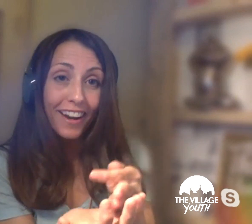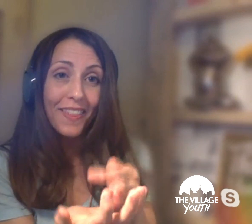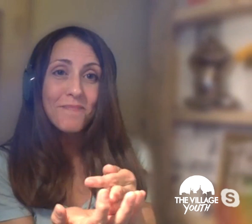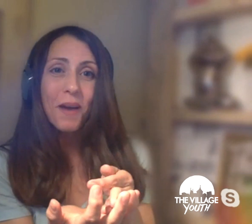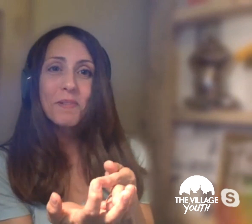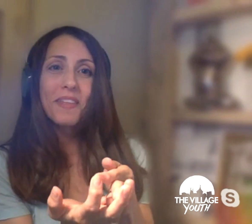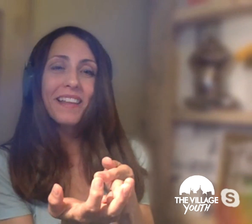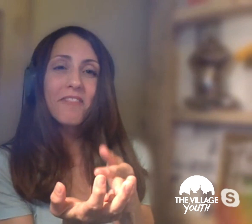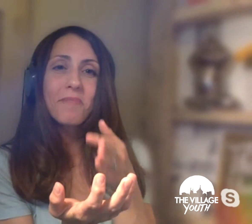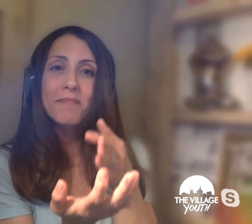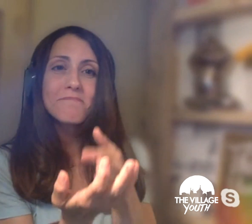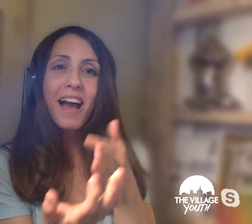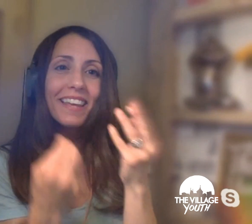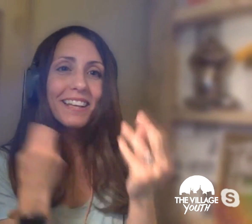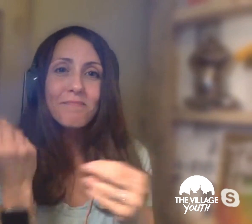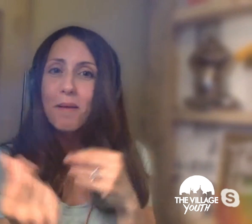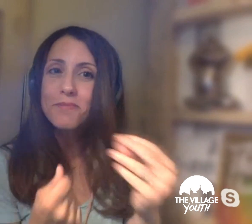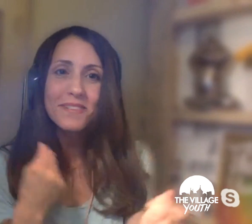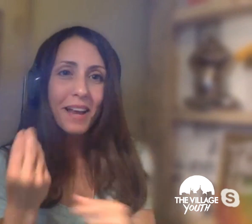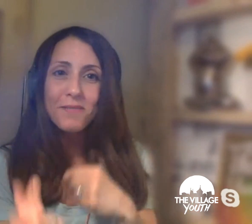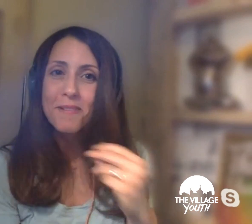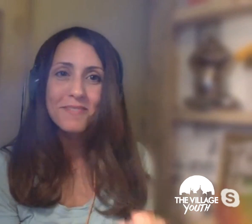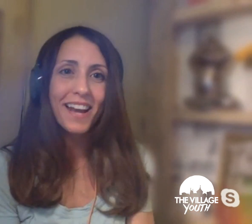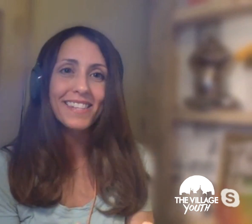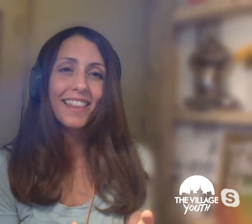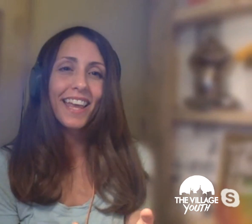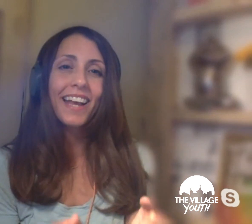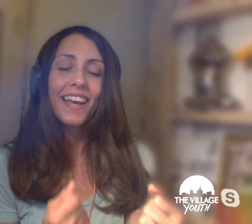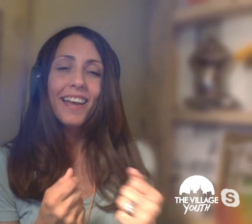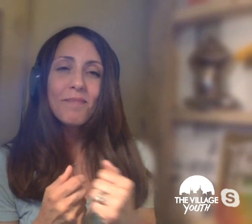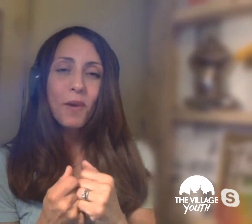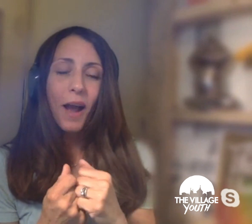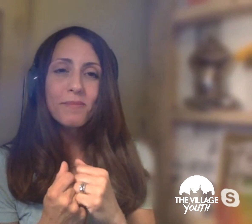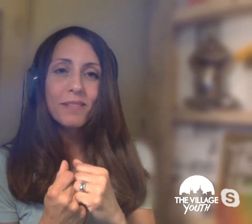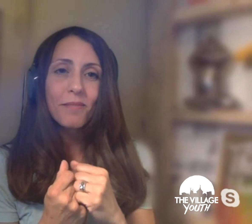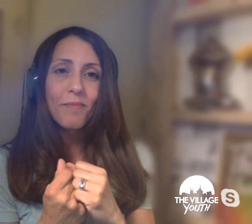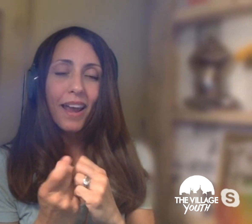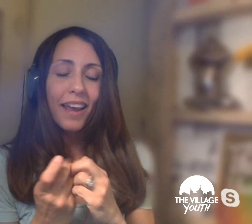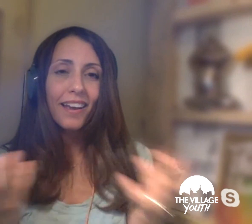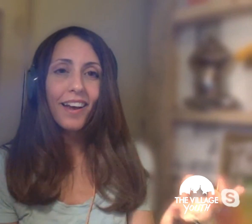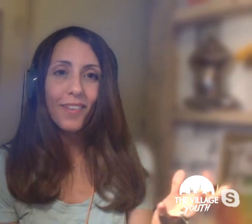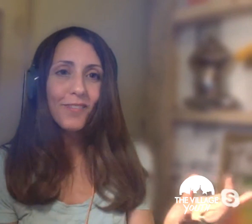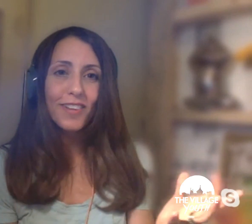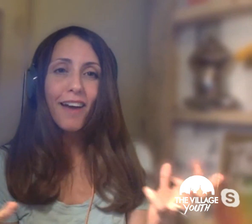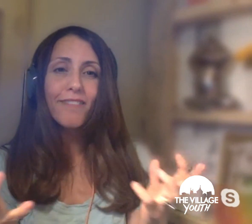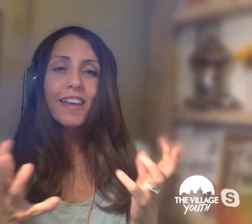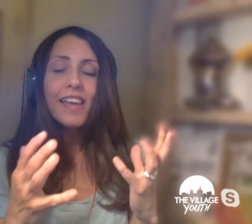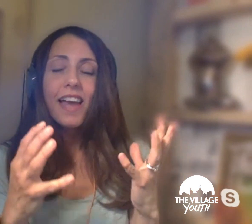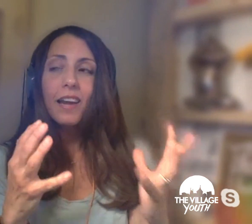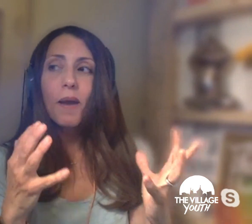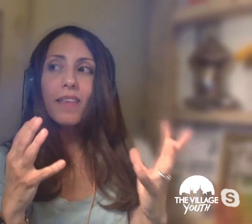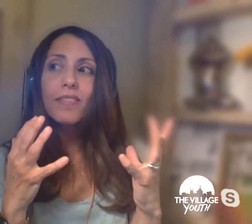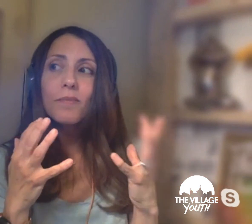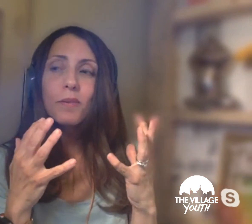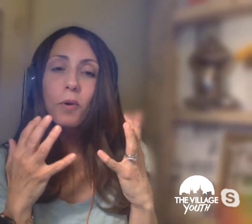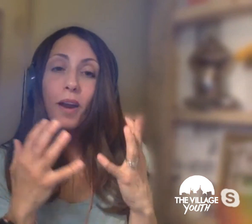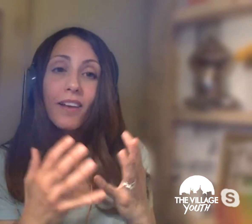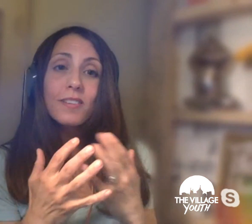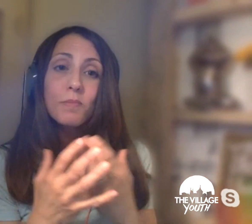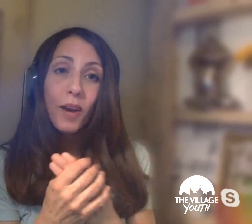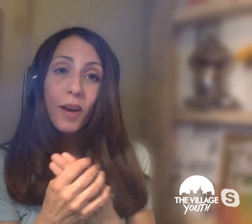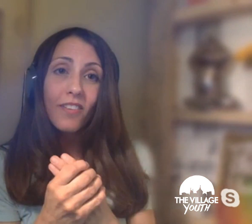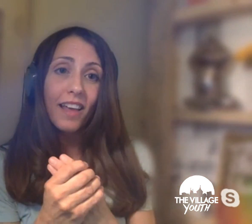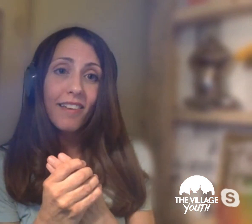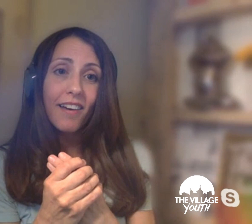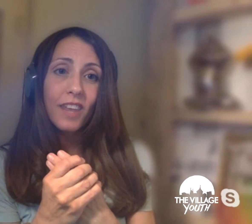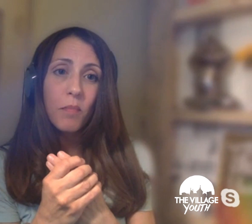the area in the Bible that I love, but I'm not like I don't memorize it like perhaps some of my other friends have. Anyway,